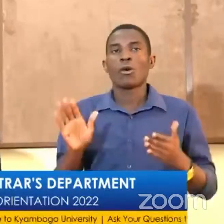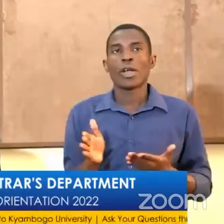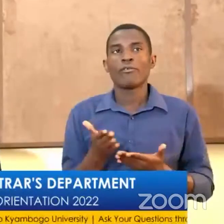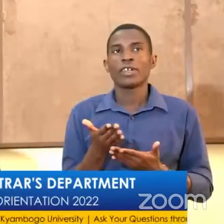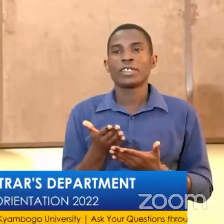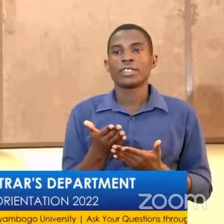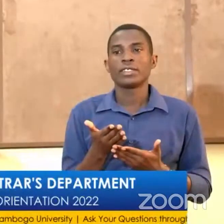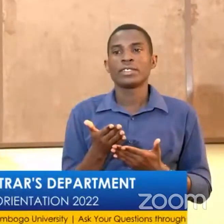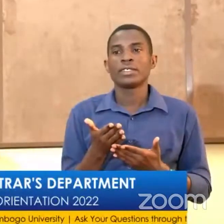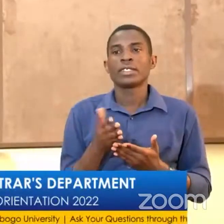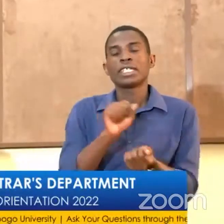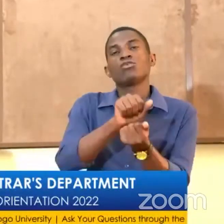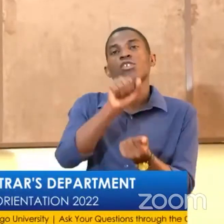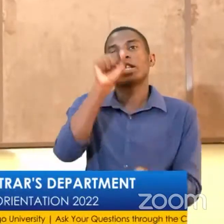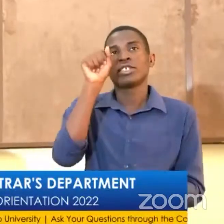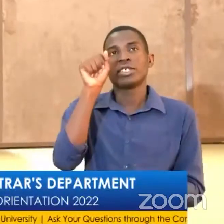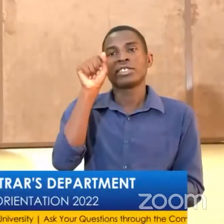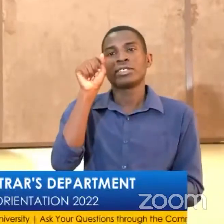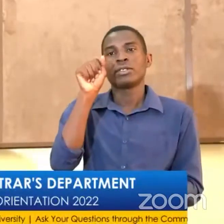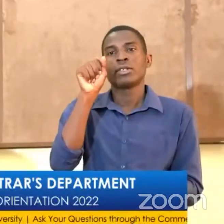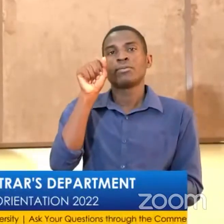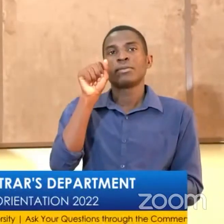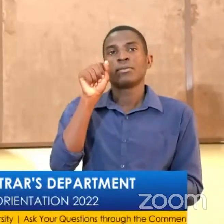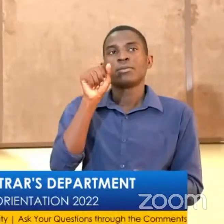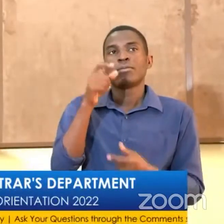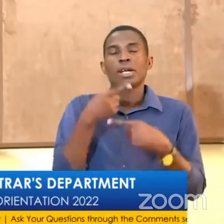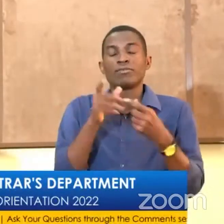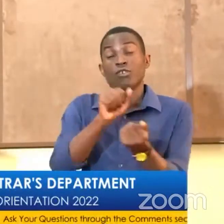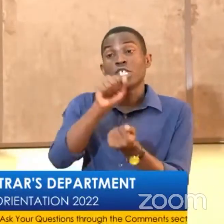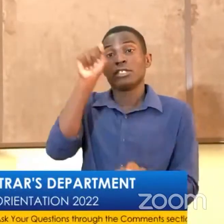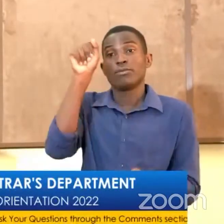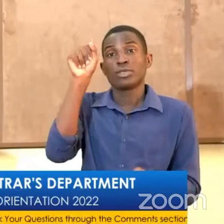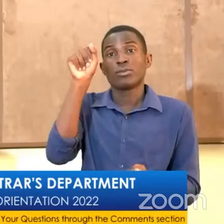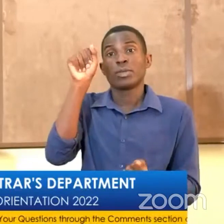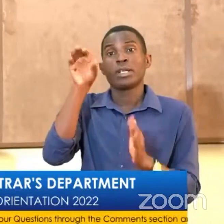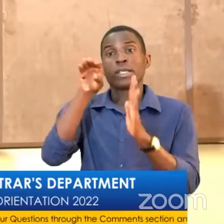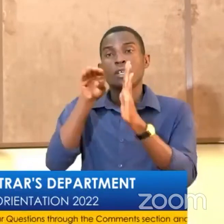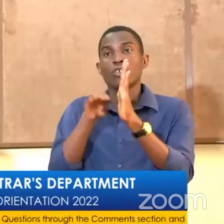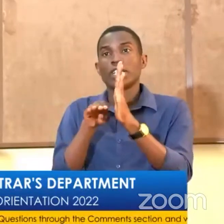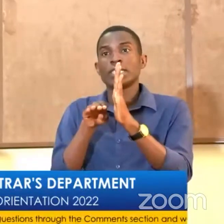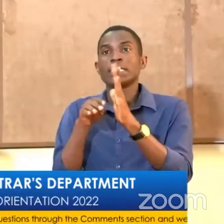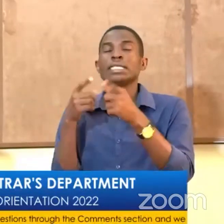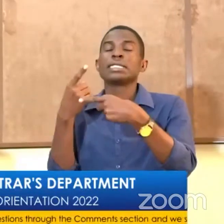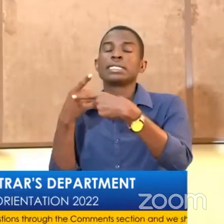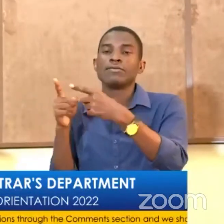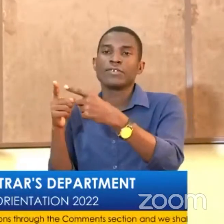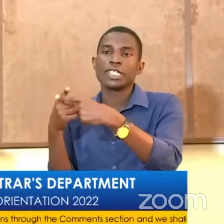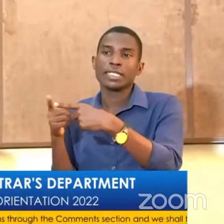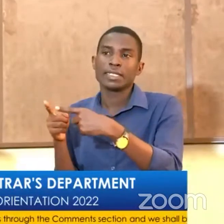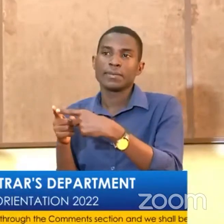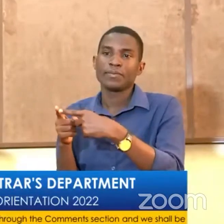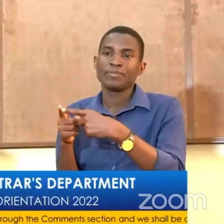that is for the degree. For the diplomas, the grading system is different.